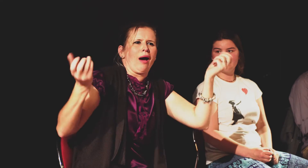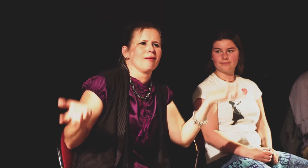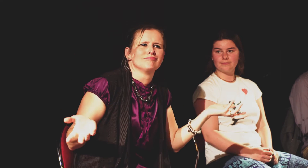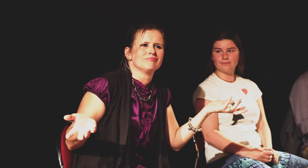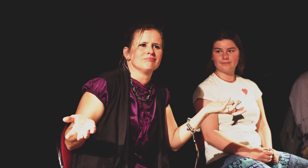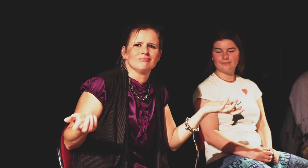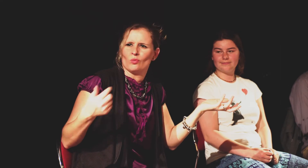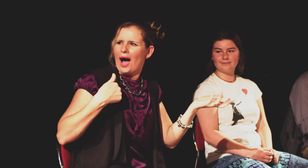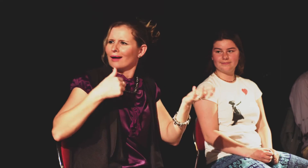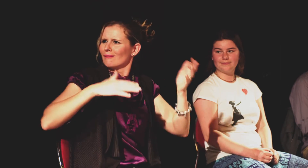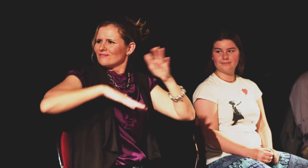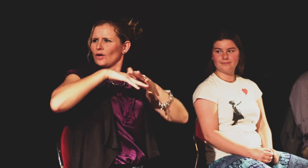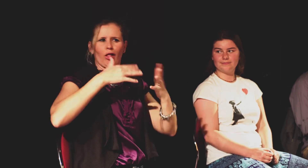I think not.